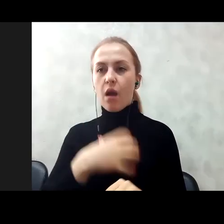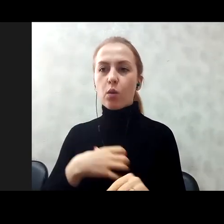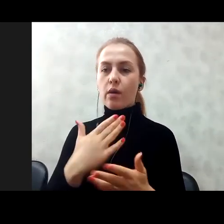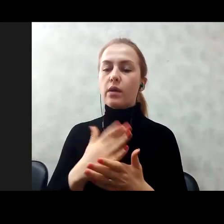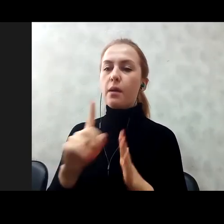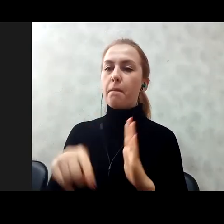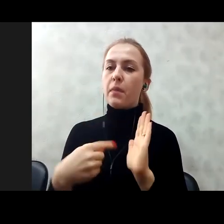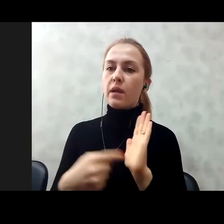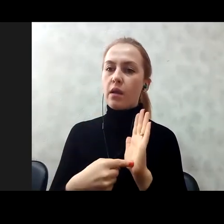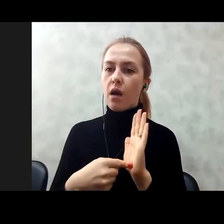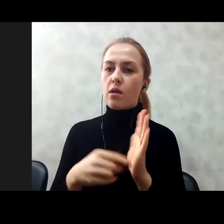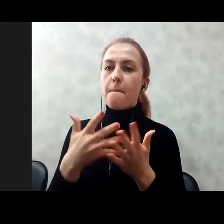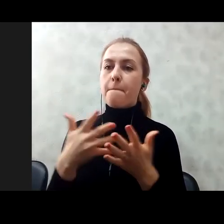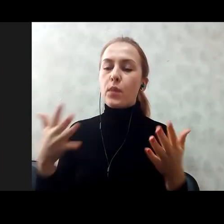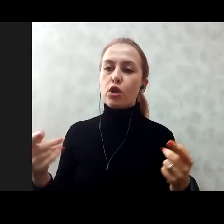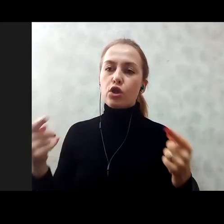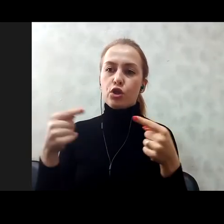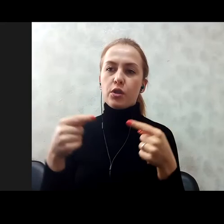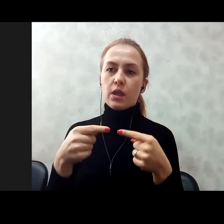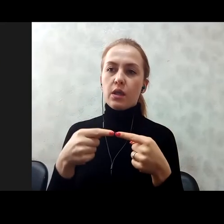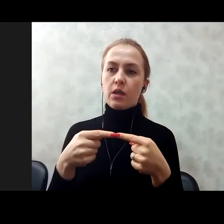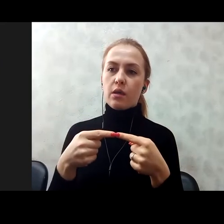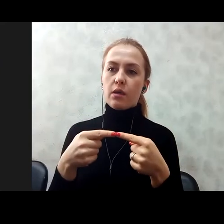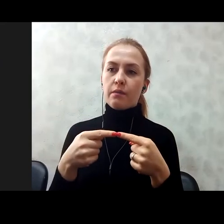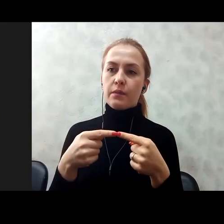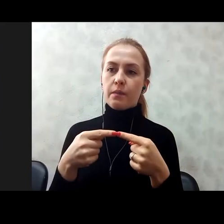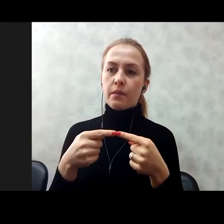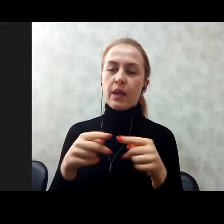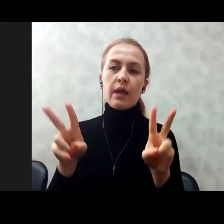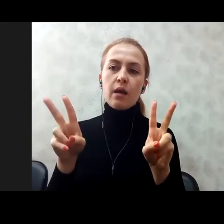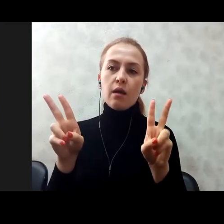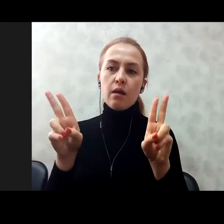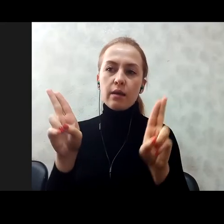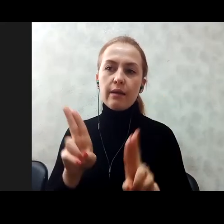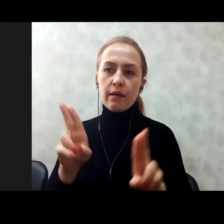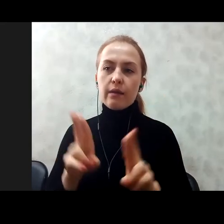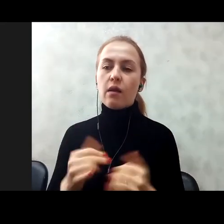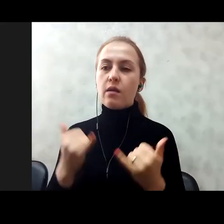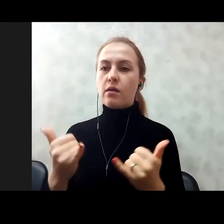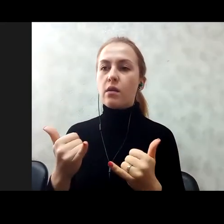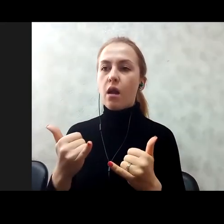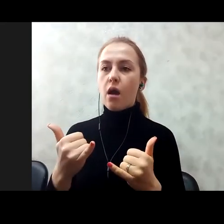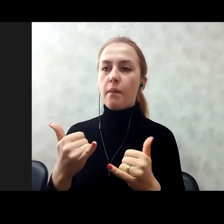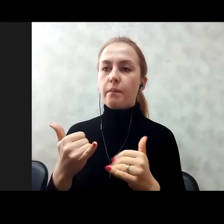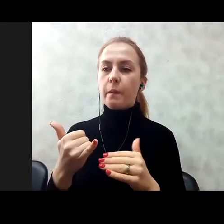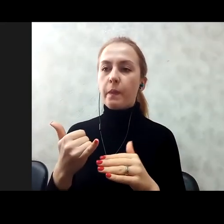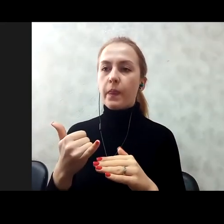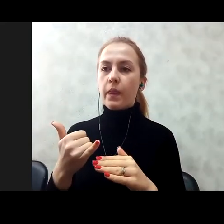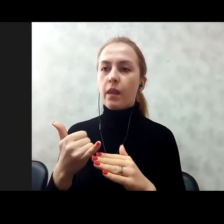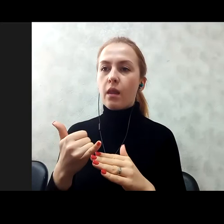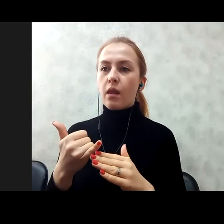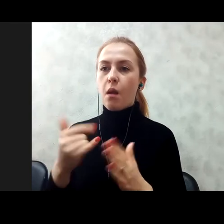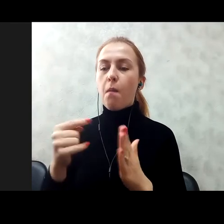And I think it is extremely topical that we develop clearer criteria